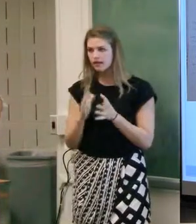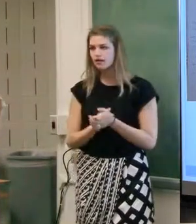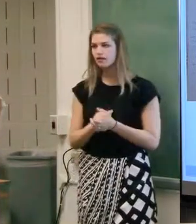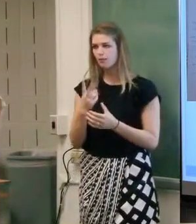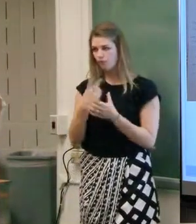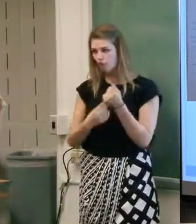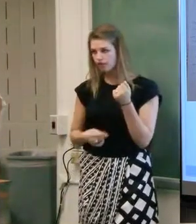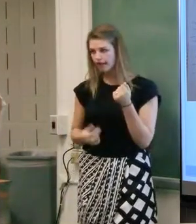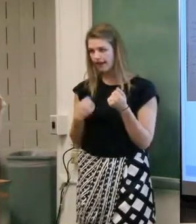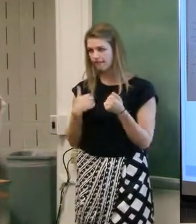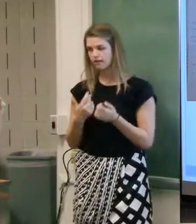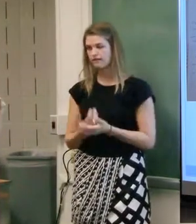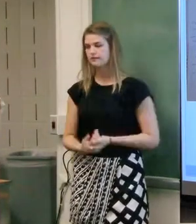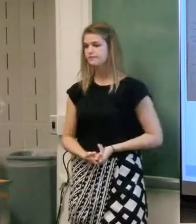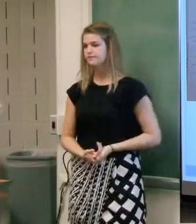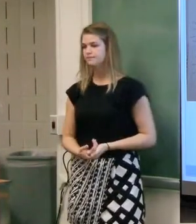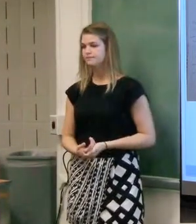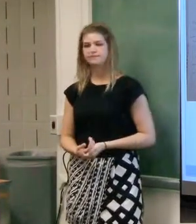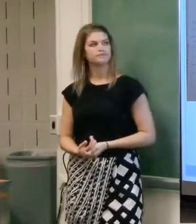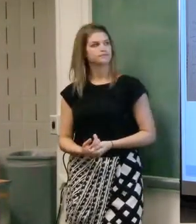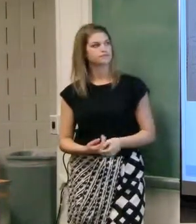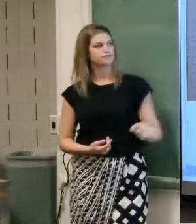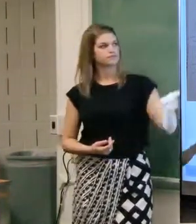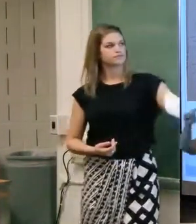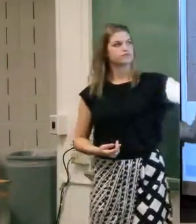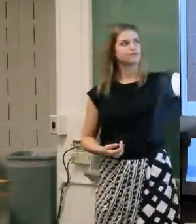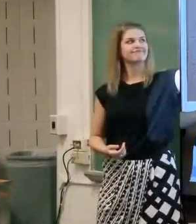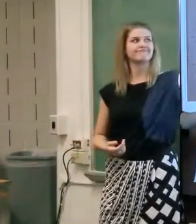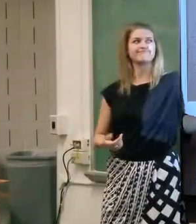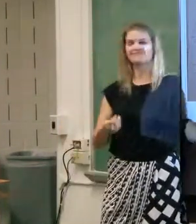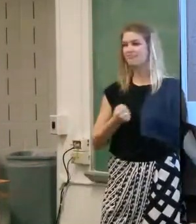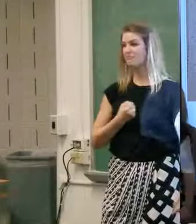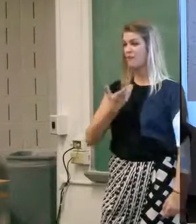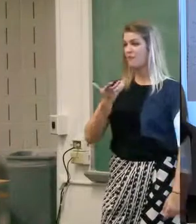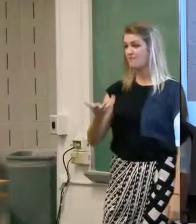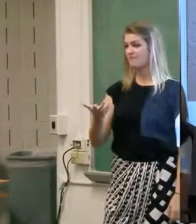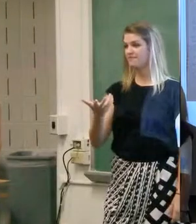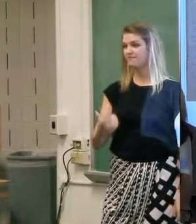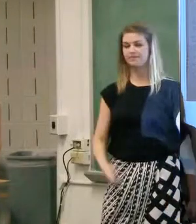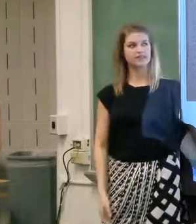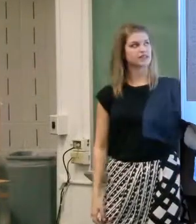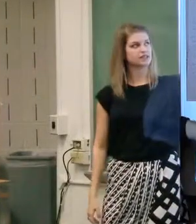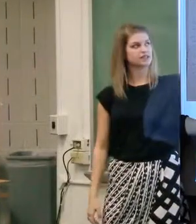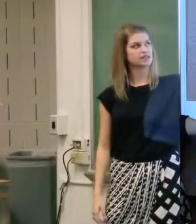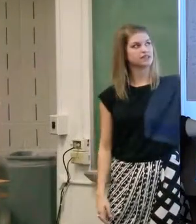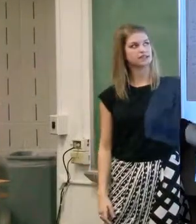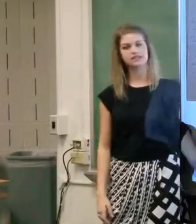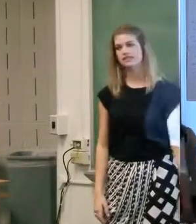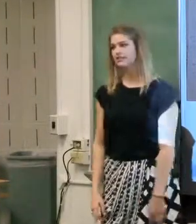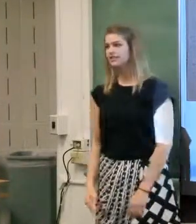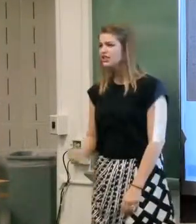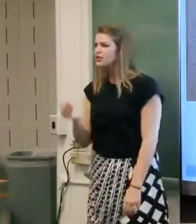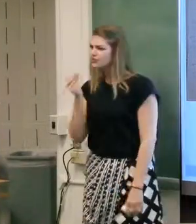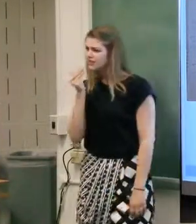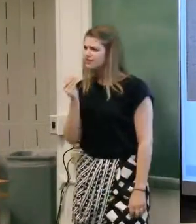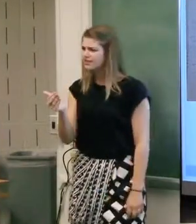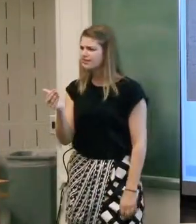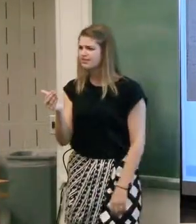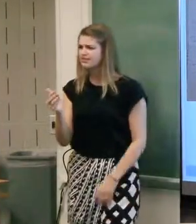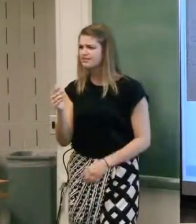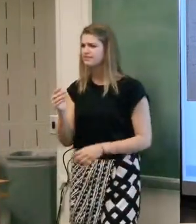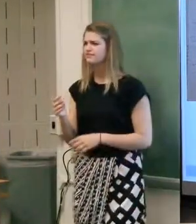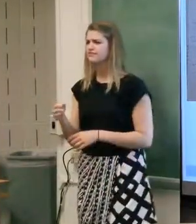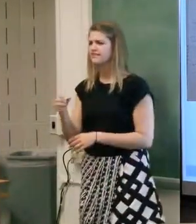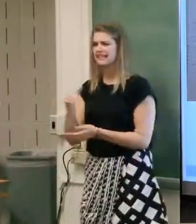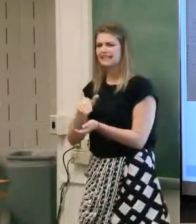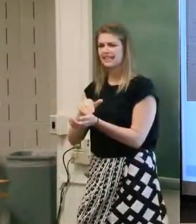both. The poem, this was a good poem. It was during Dr.